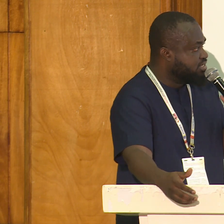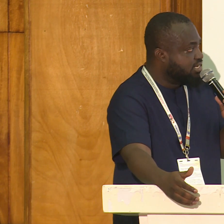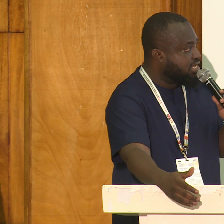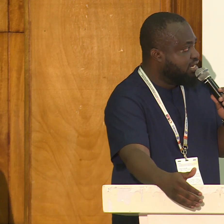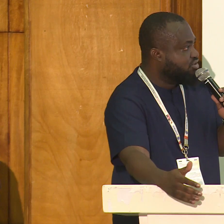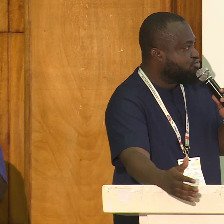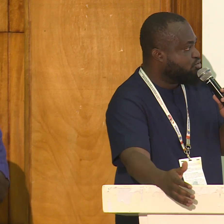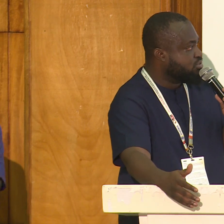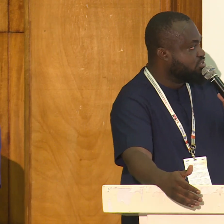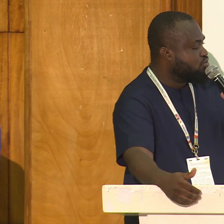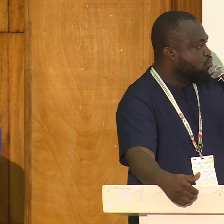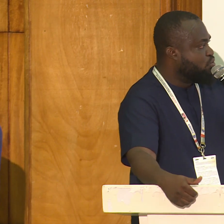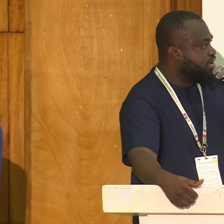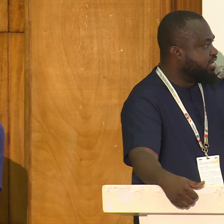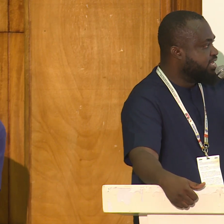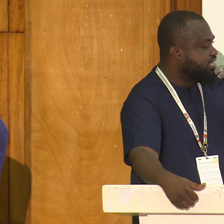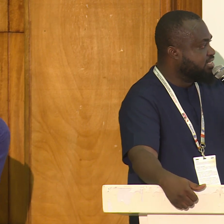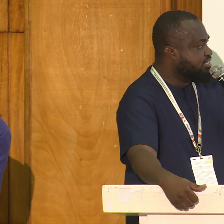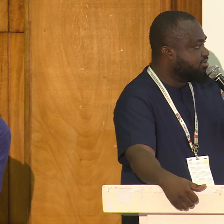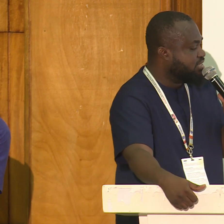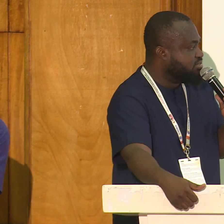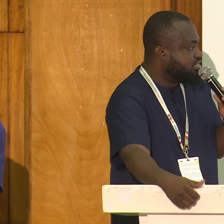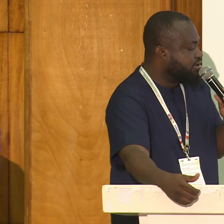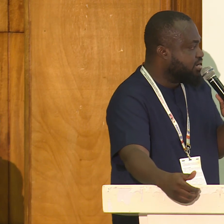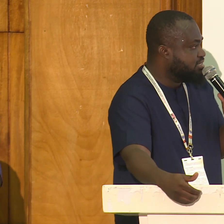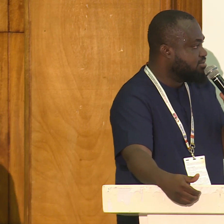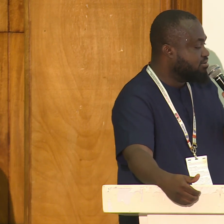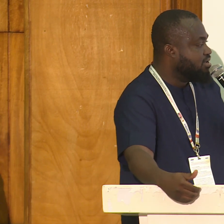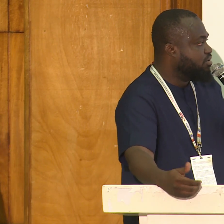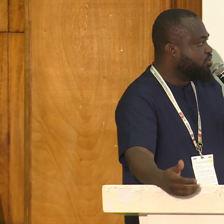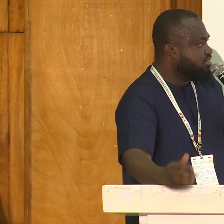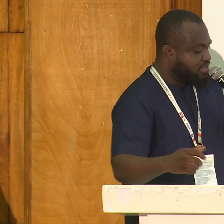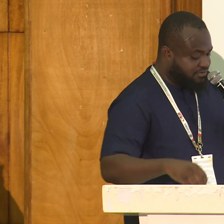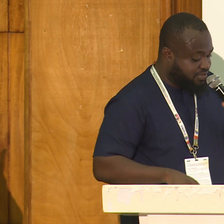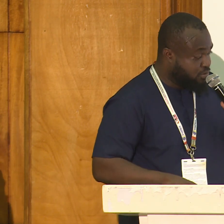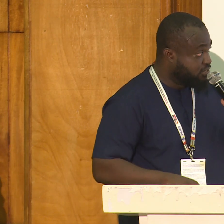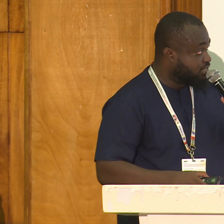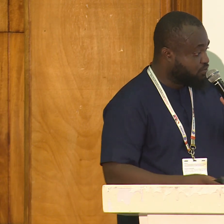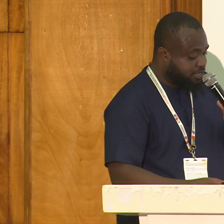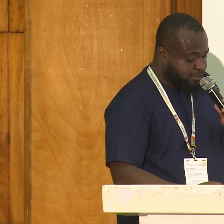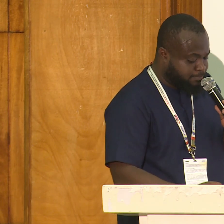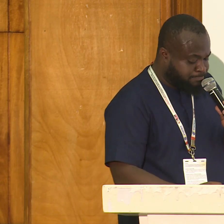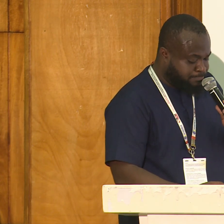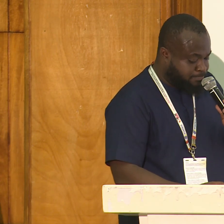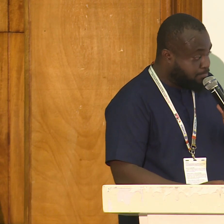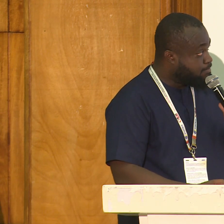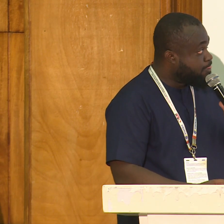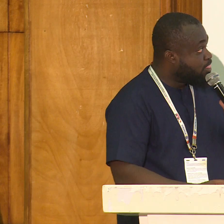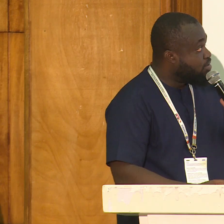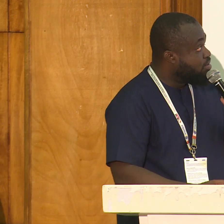social media liaisons where they then try to interact with female sex workers.